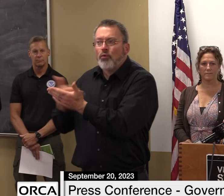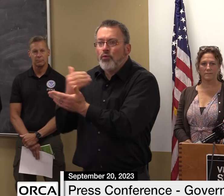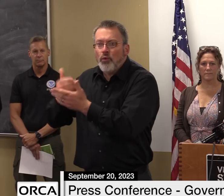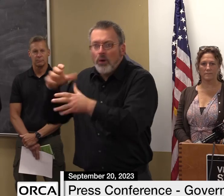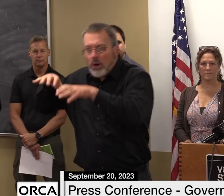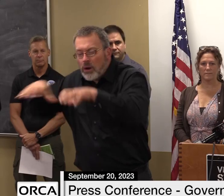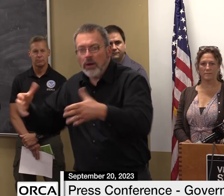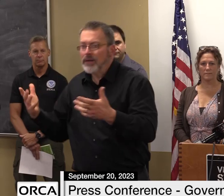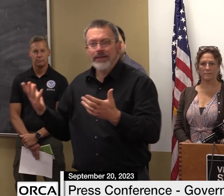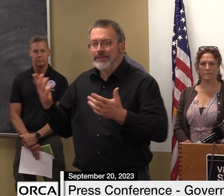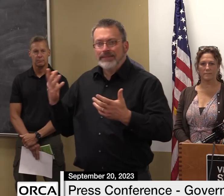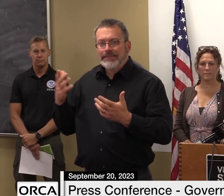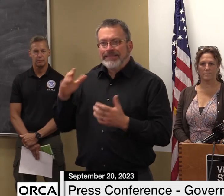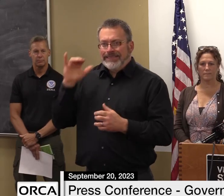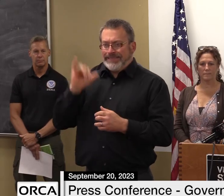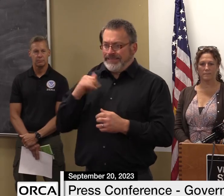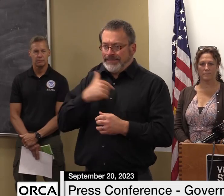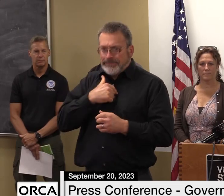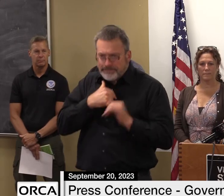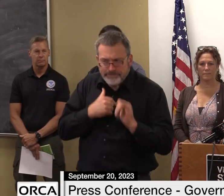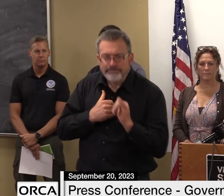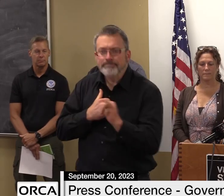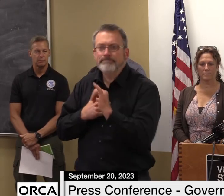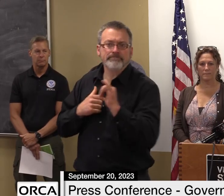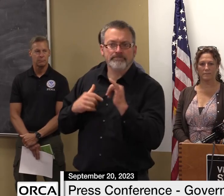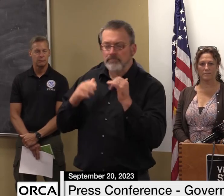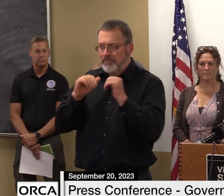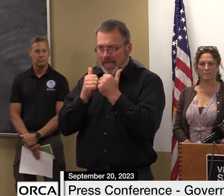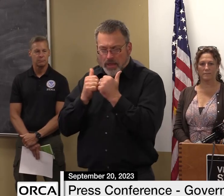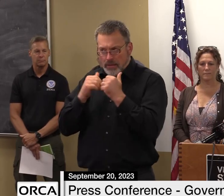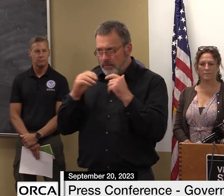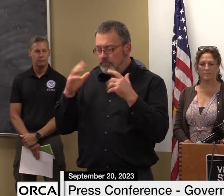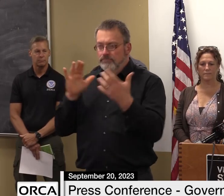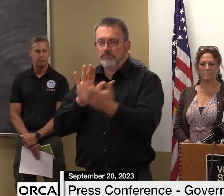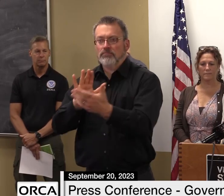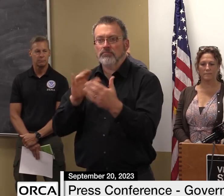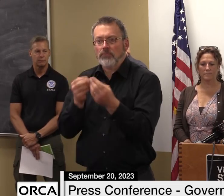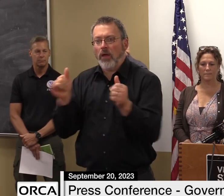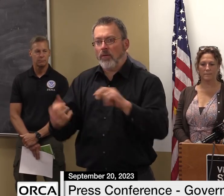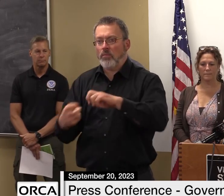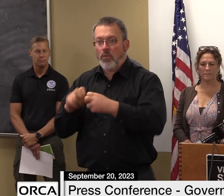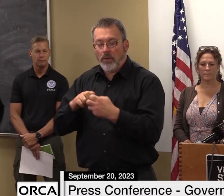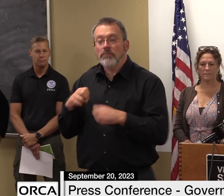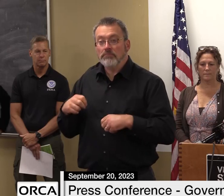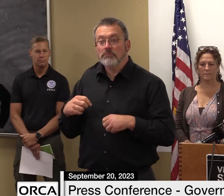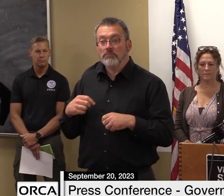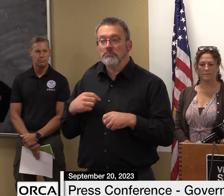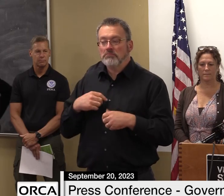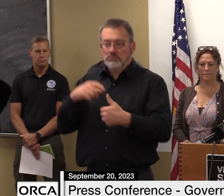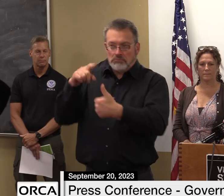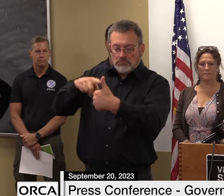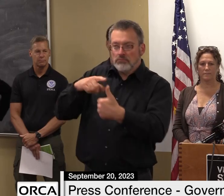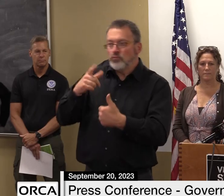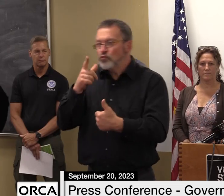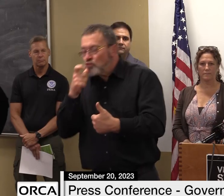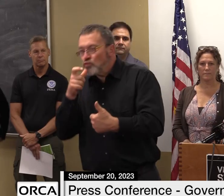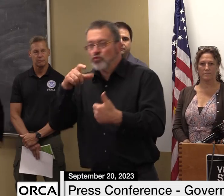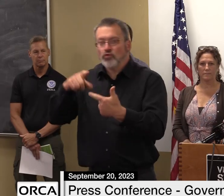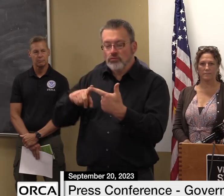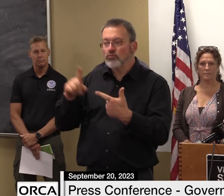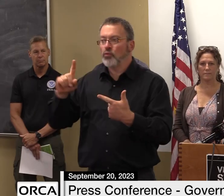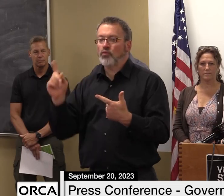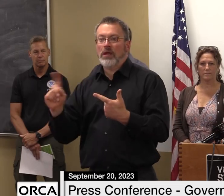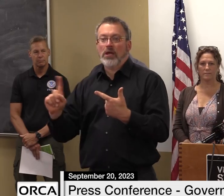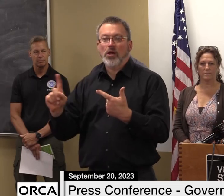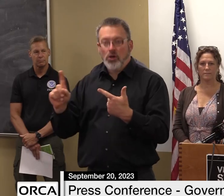fill these gaps when we can. But first, we need to know who and where they are. So we've been working to get the